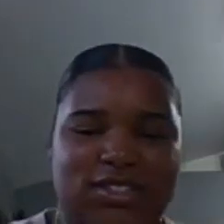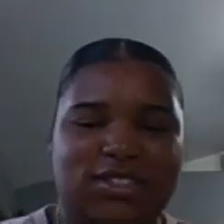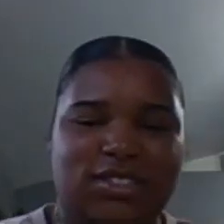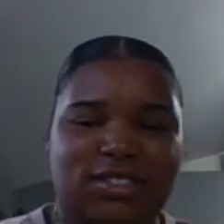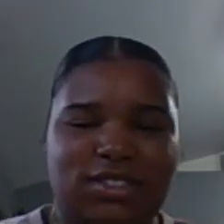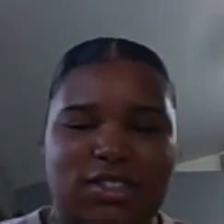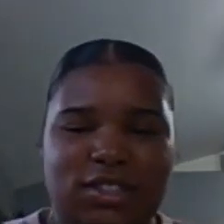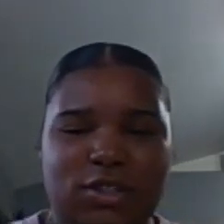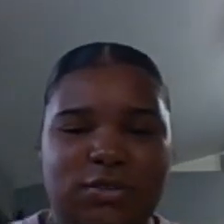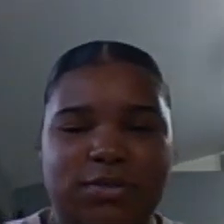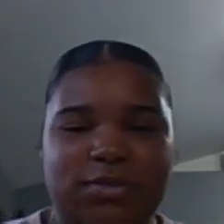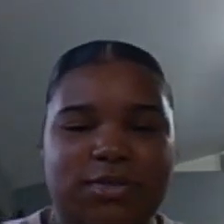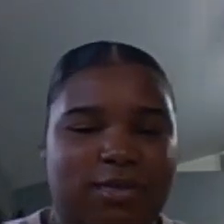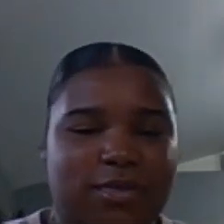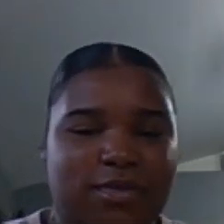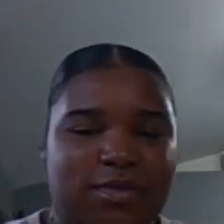I mean,